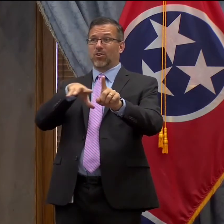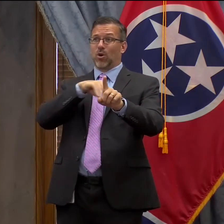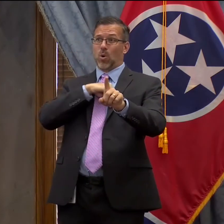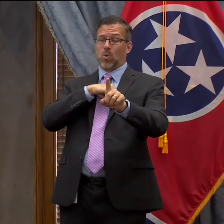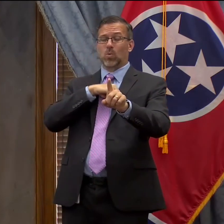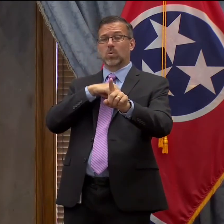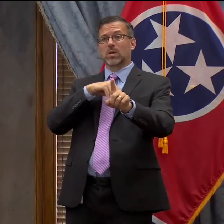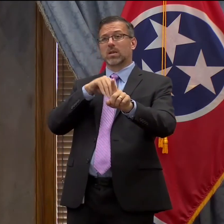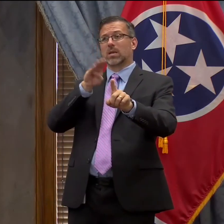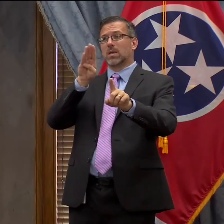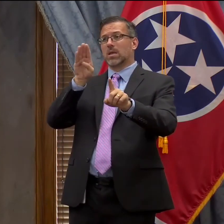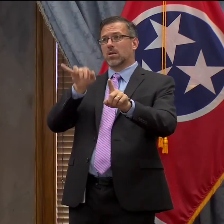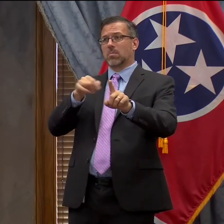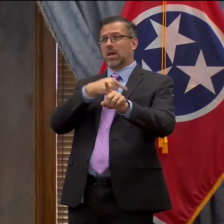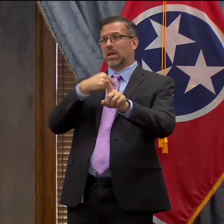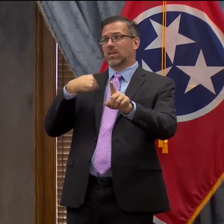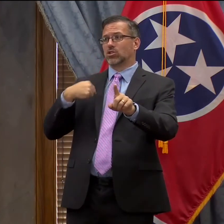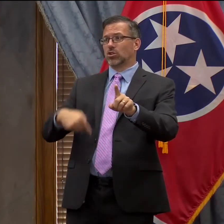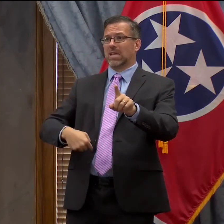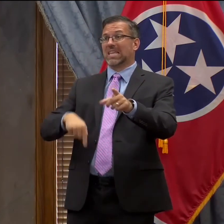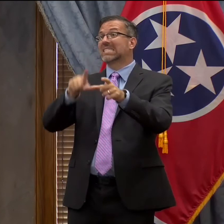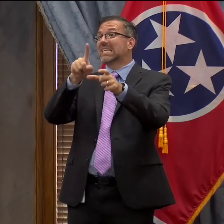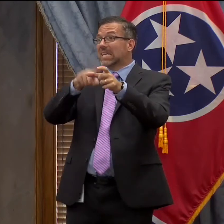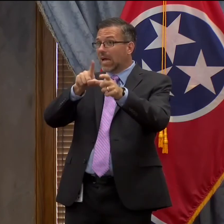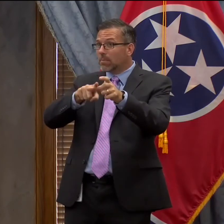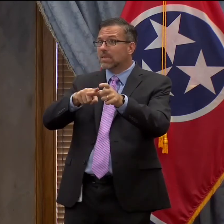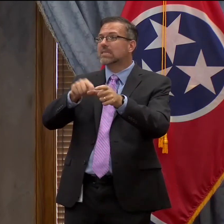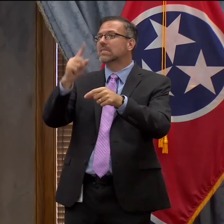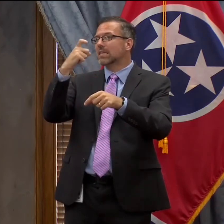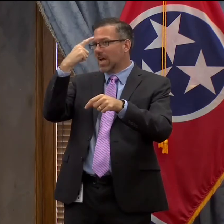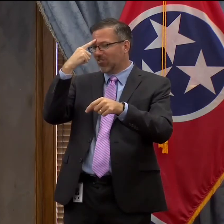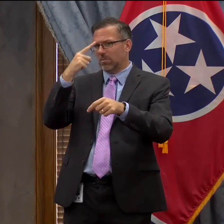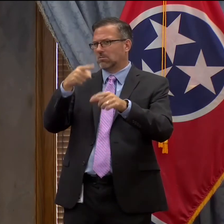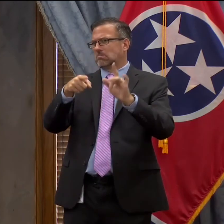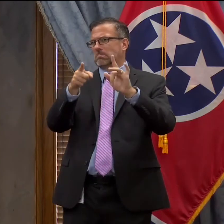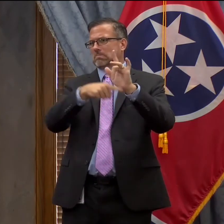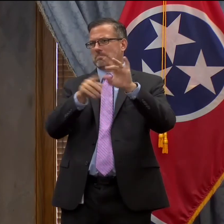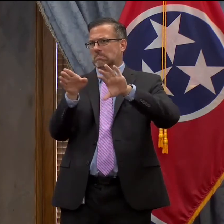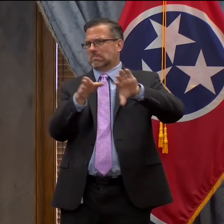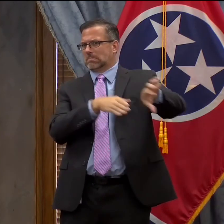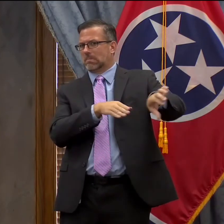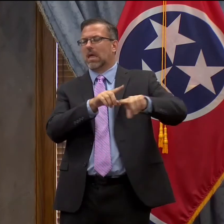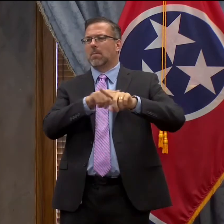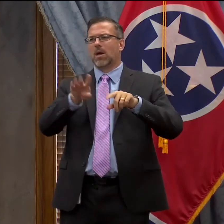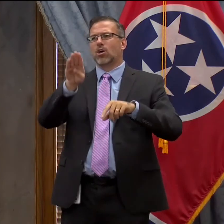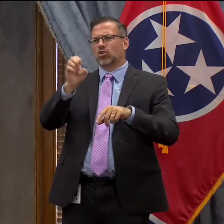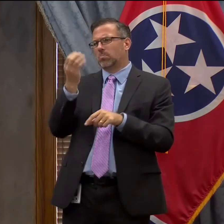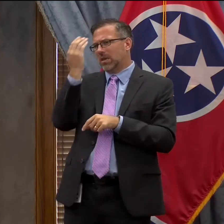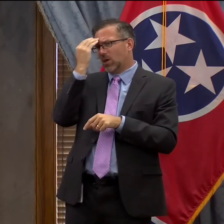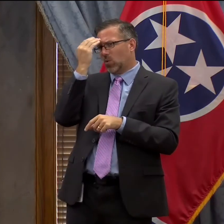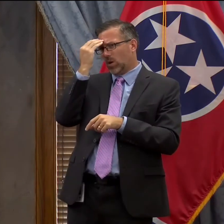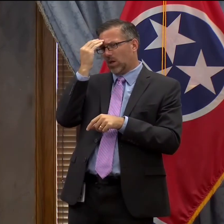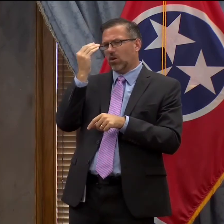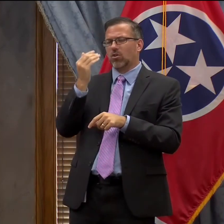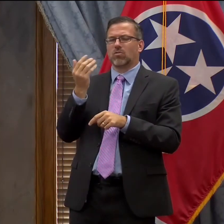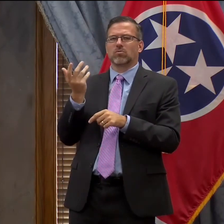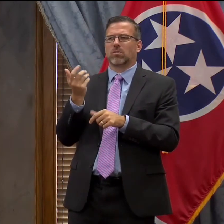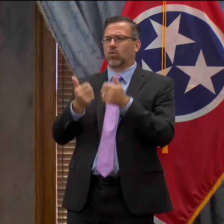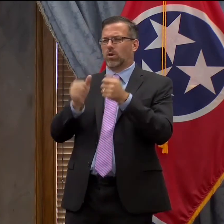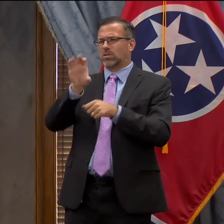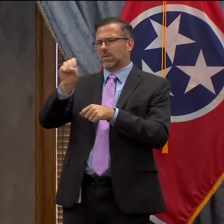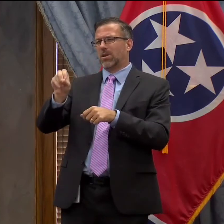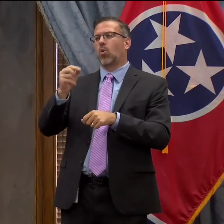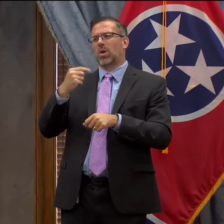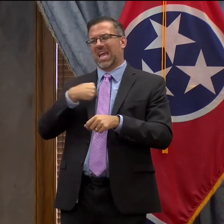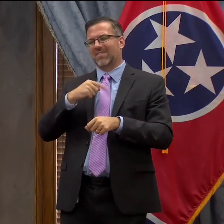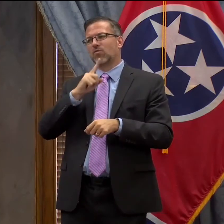to Chinese Communist government, but to just be very aware of the circumstances you're in. That's why we have a very